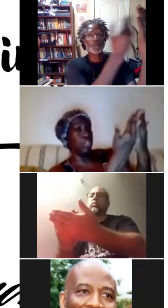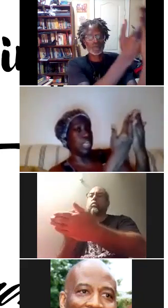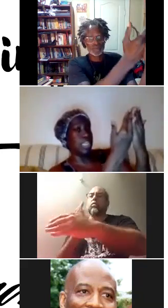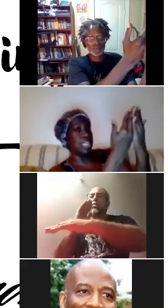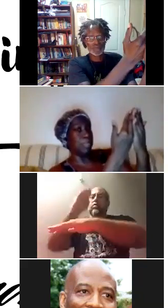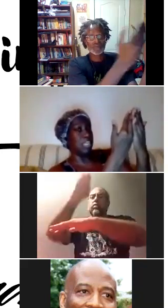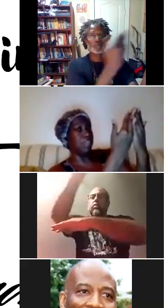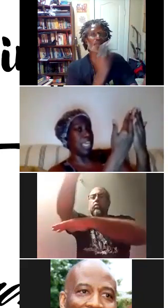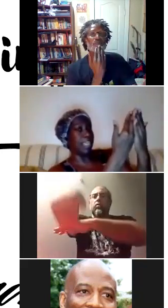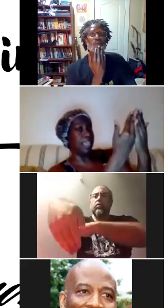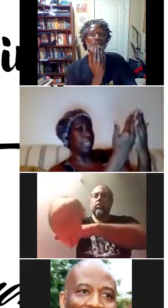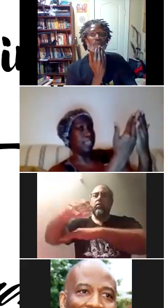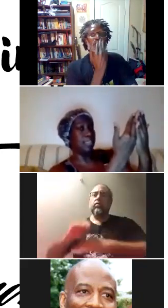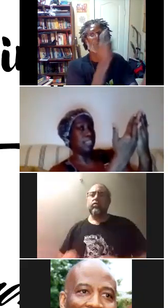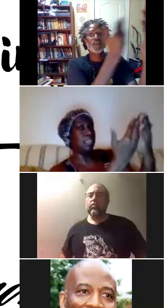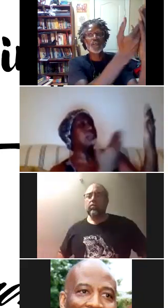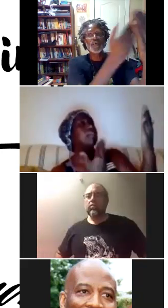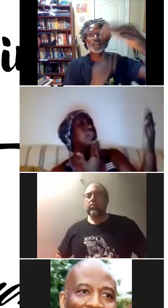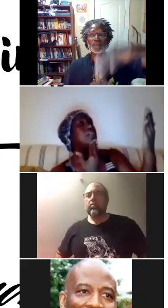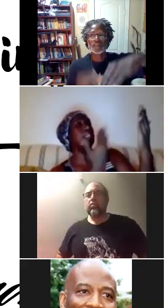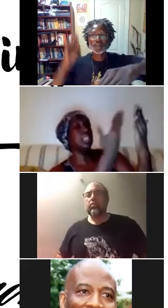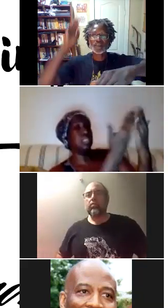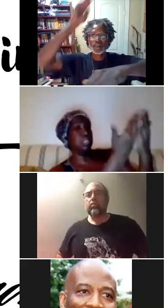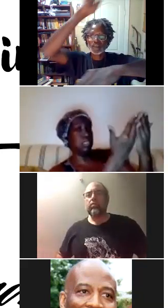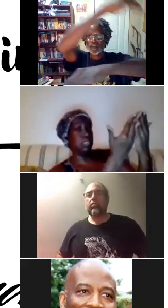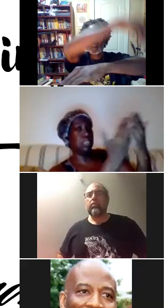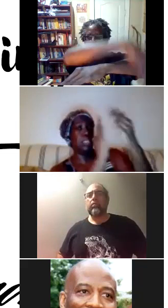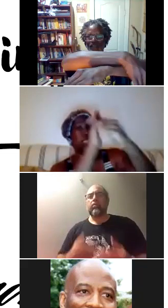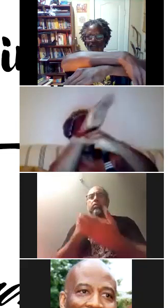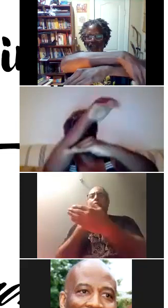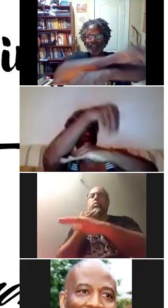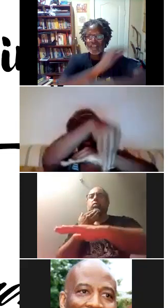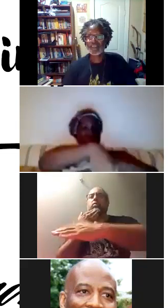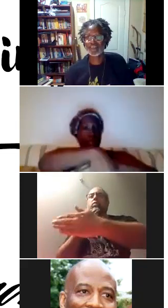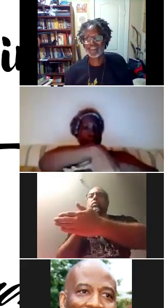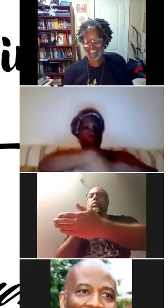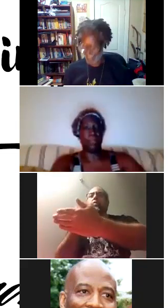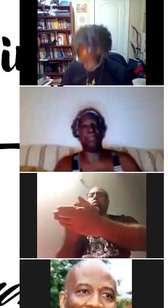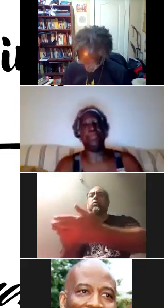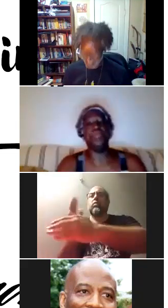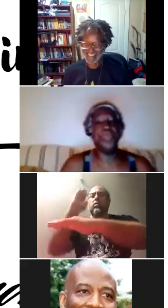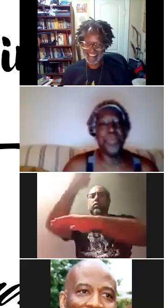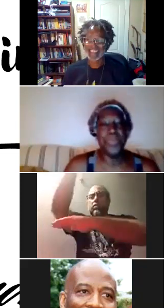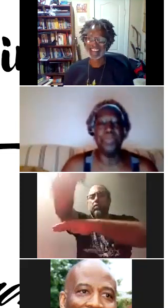to your non-dominant flat hand. good Good night. night.